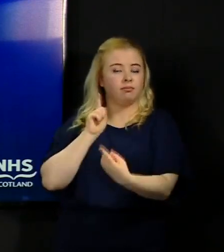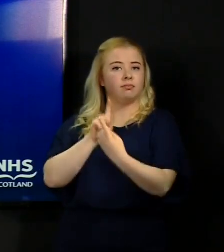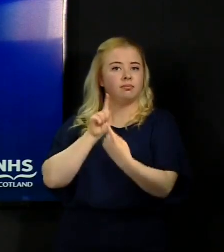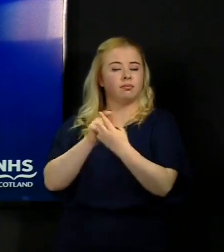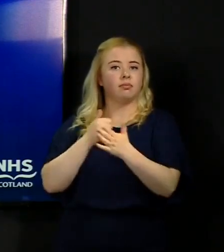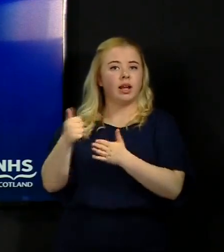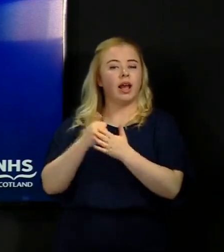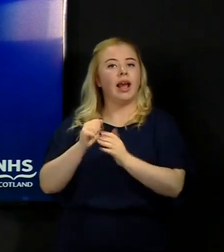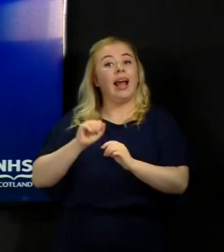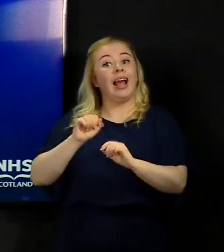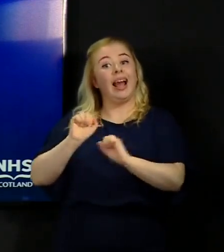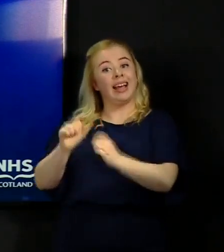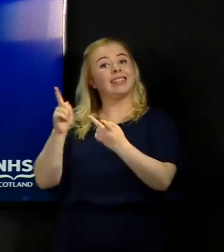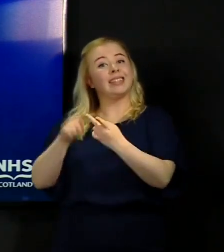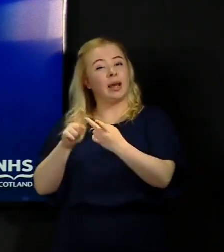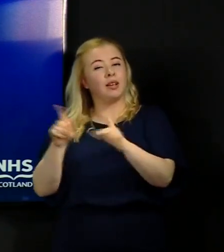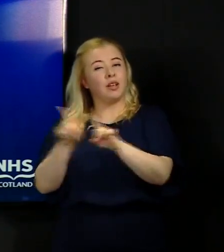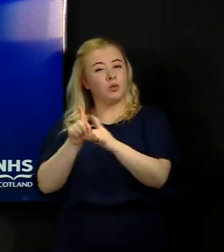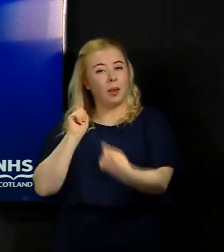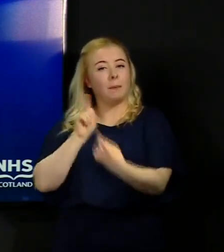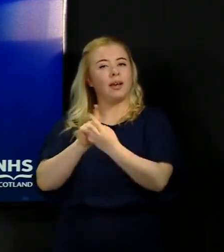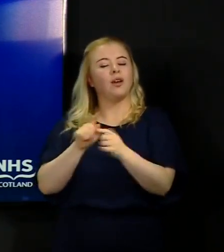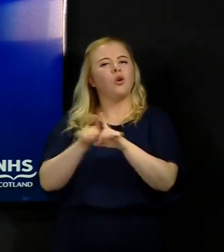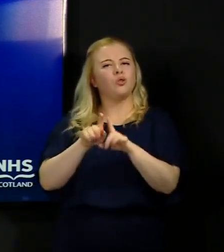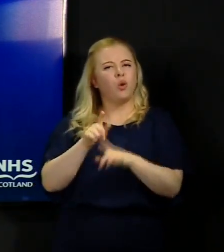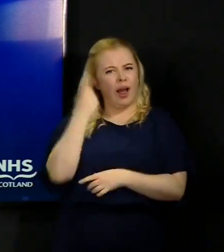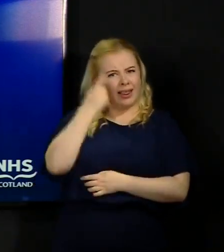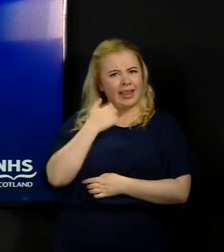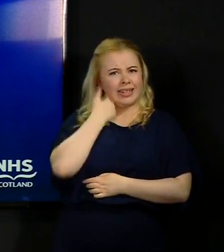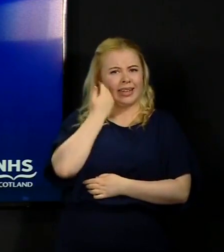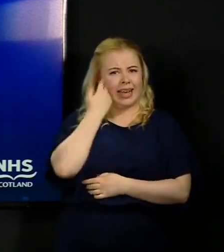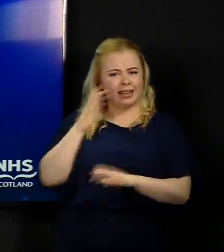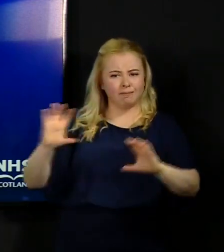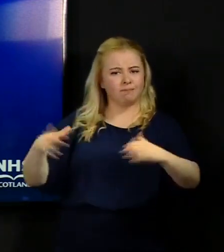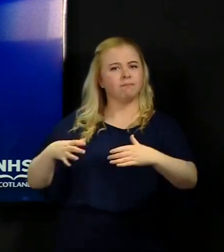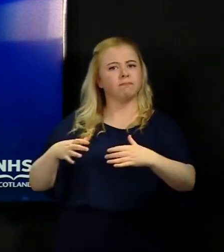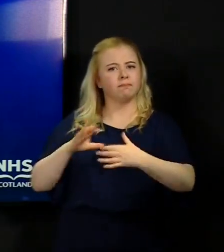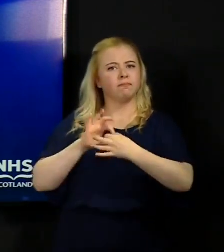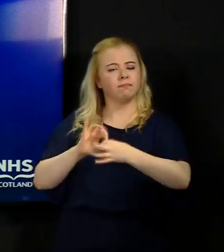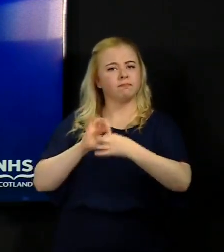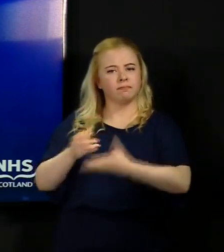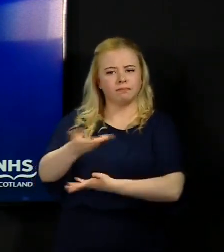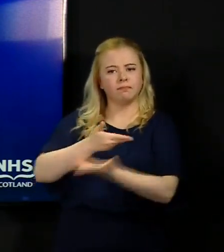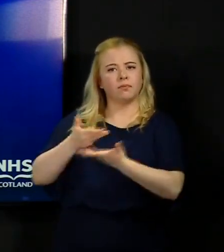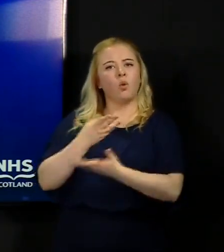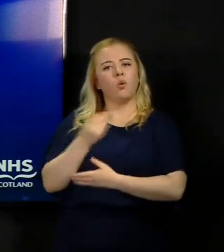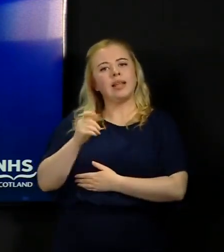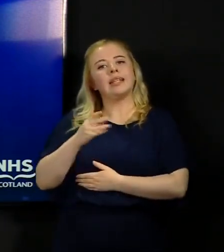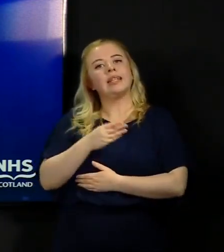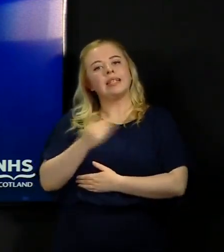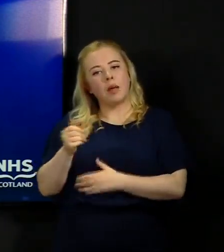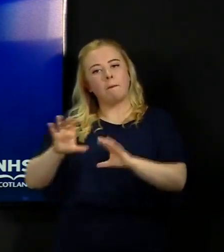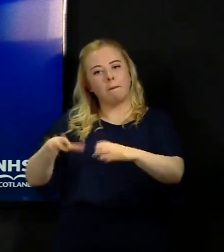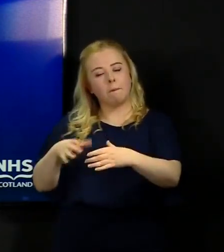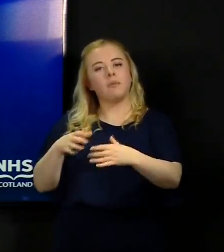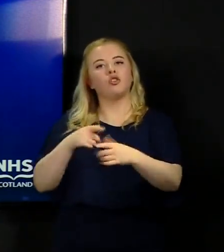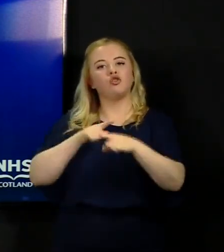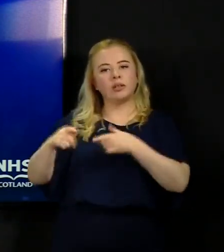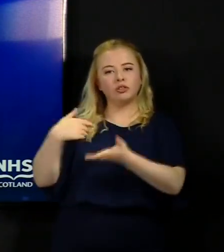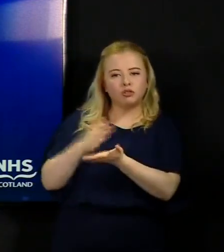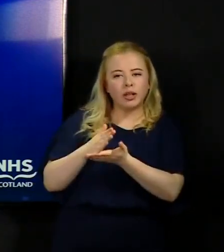Gregor's deputies, meets them. And there is, I think, even a daily huddle now with some of them about sharing advice in each